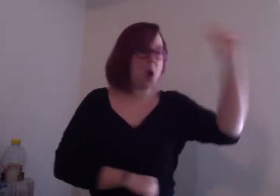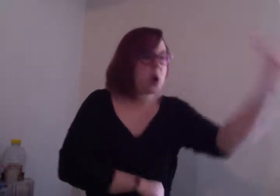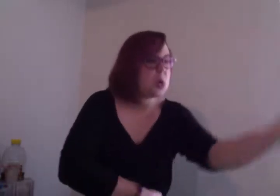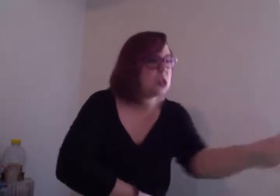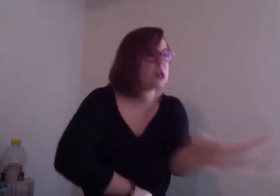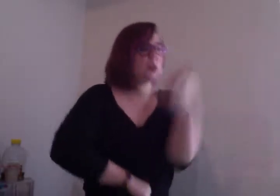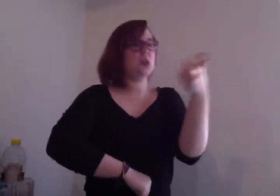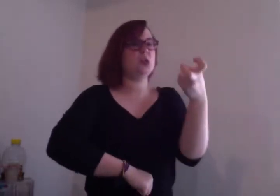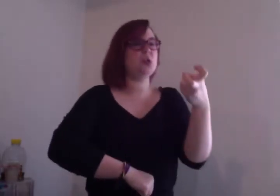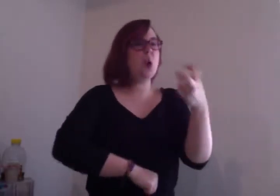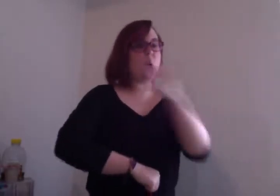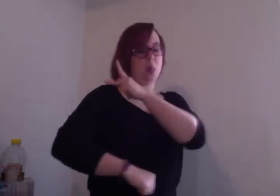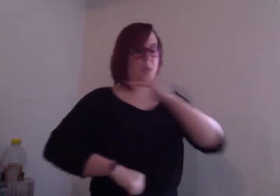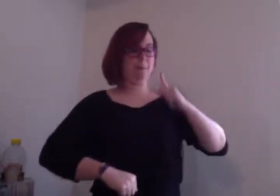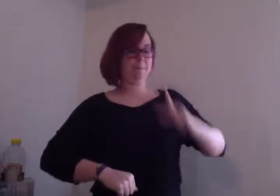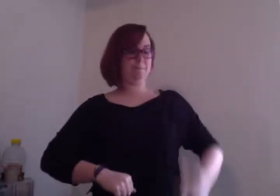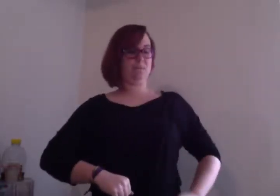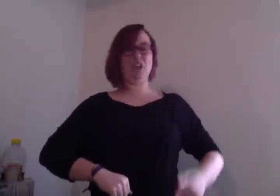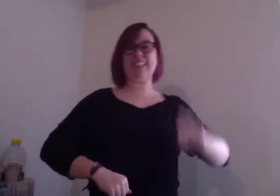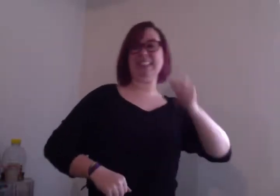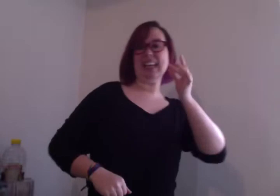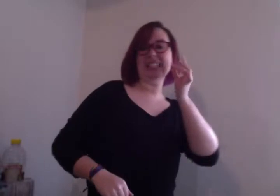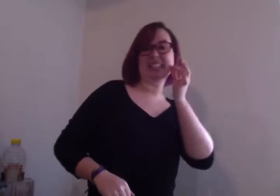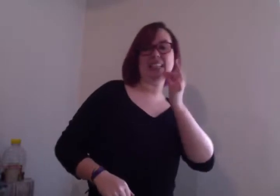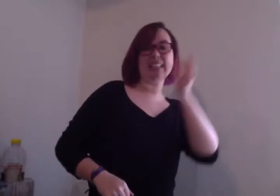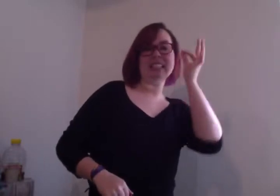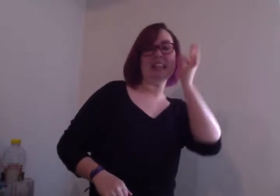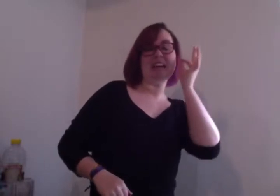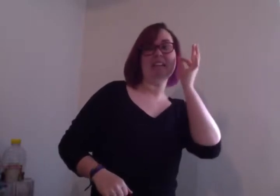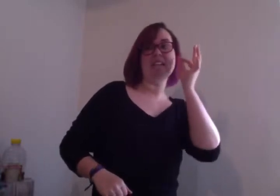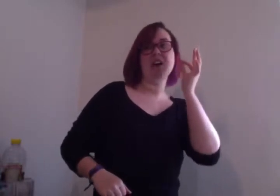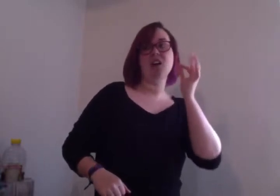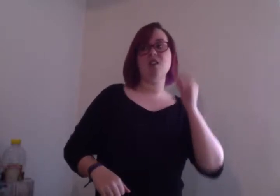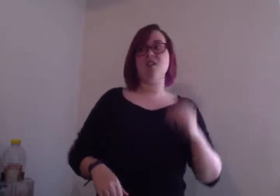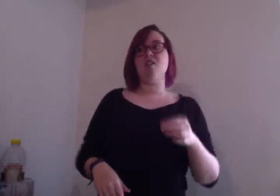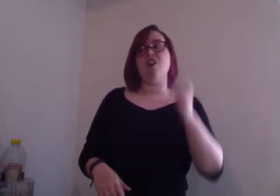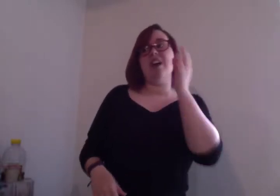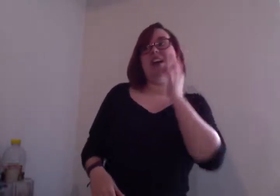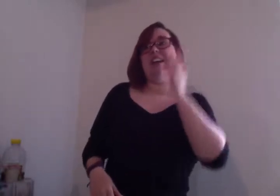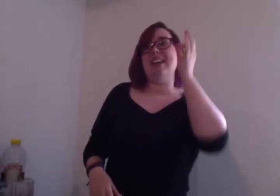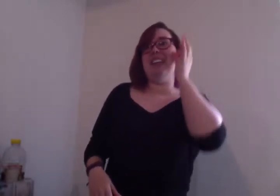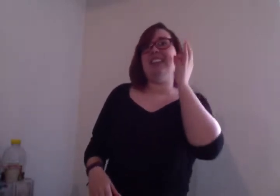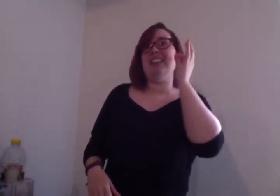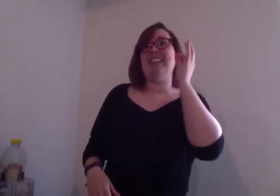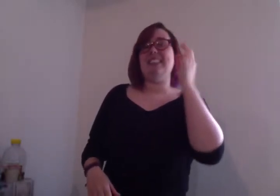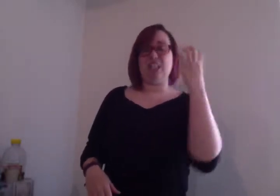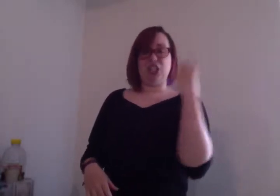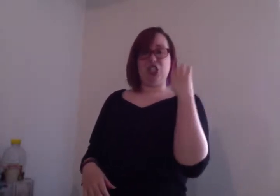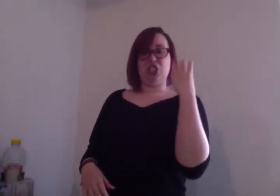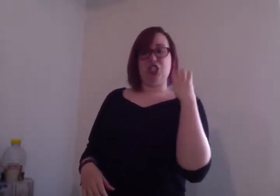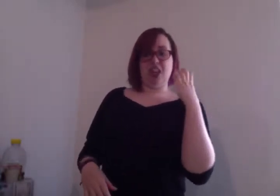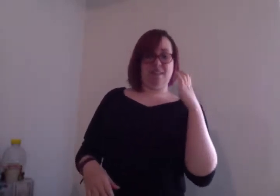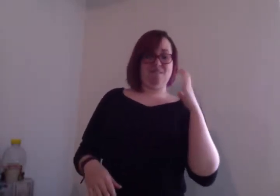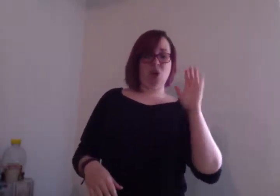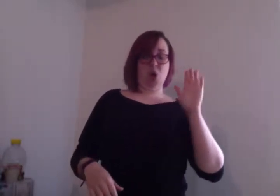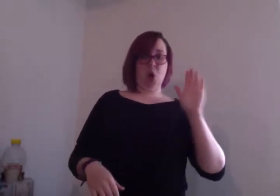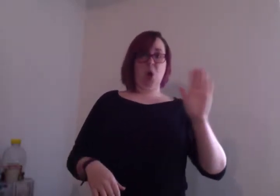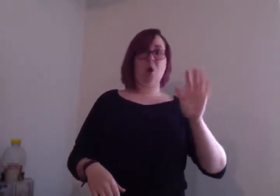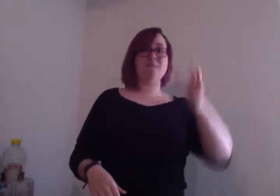The Indian chief, her father, was all upset, but Peter Pan rescued Tiger Lily and brought